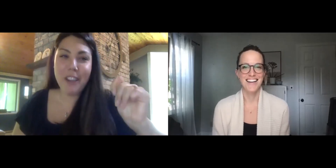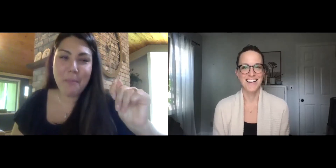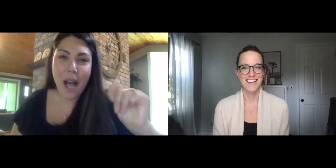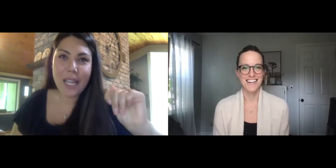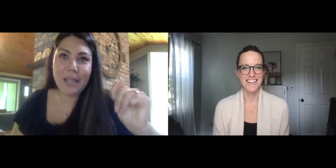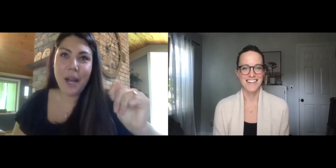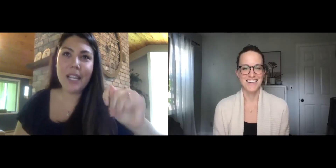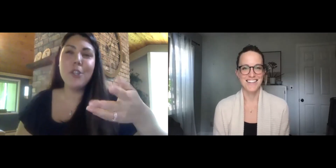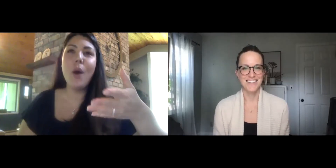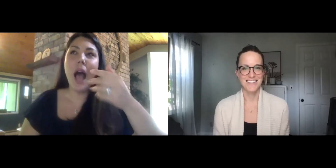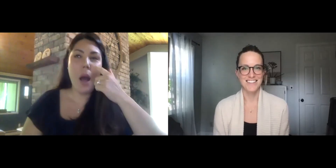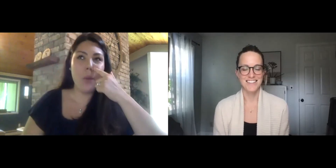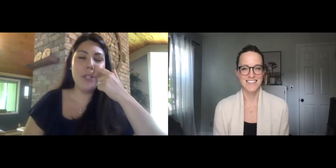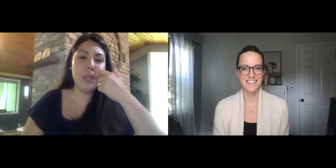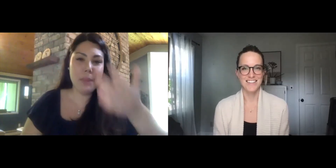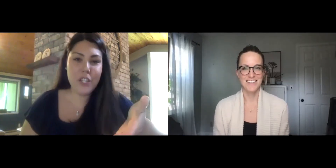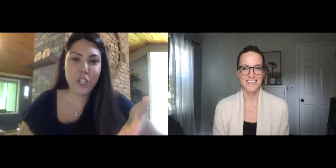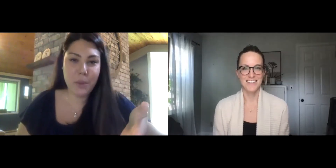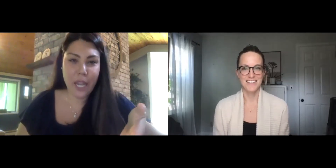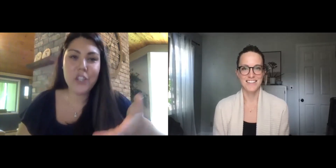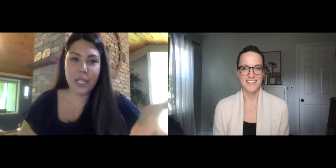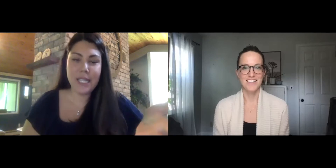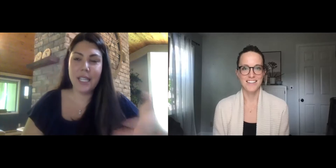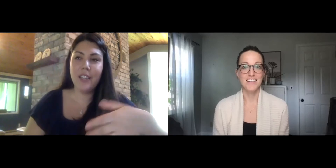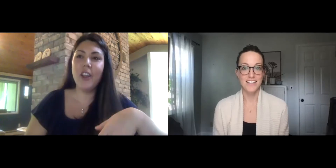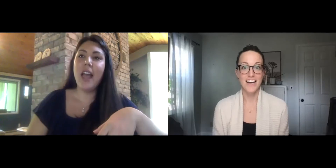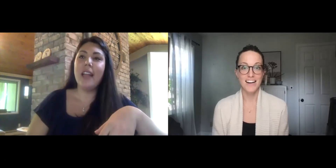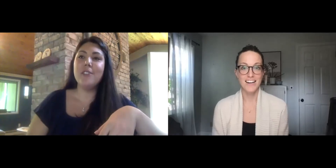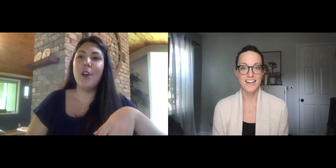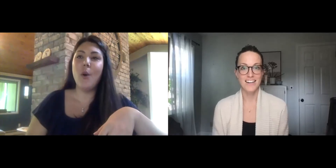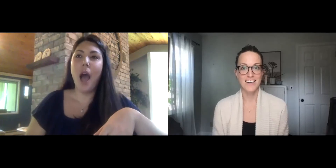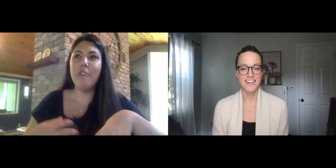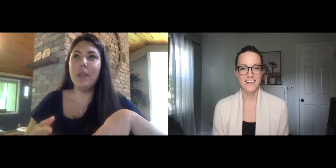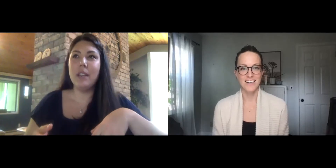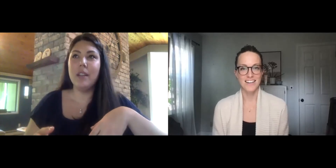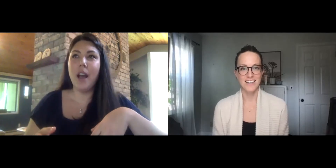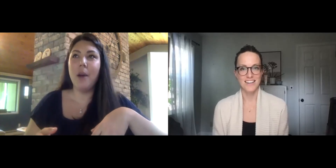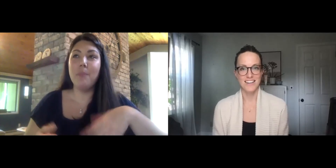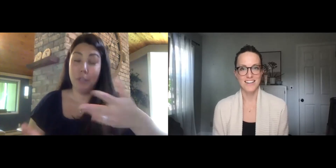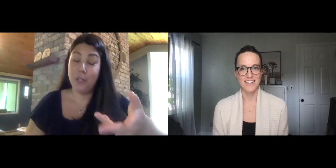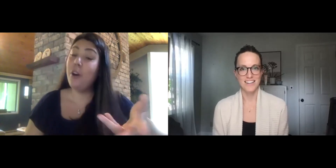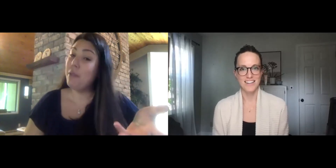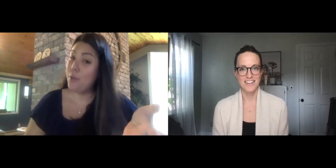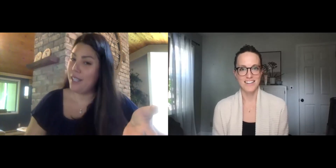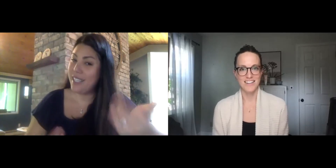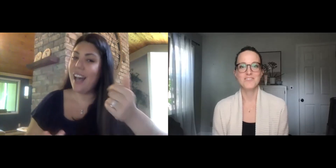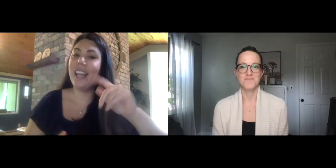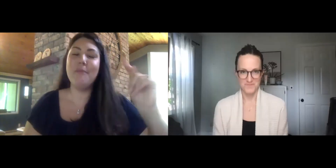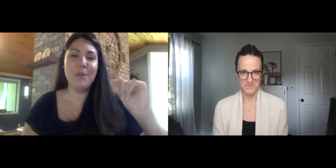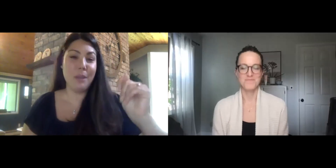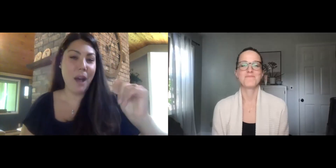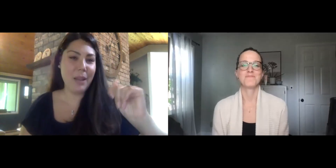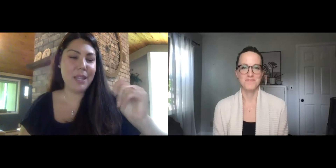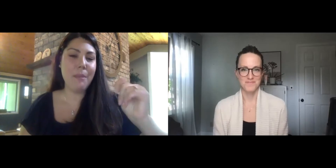generic potty. So we do elimination communication, EC here. Yeah. And so I've been really cool. I've been using the sign,